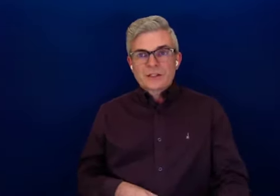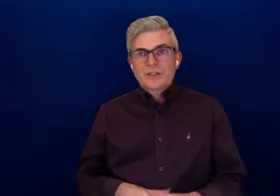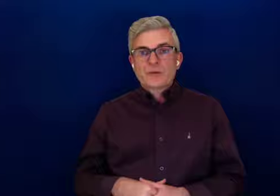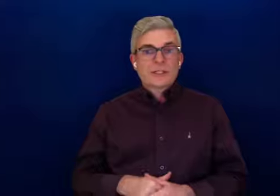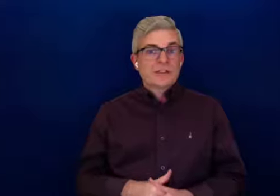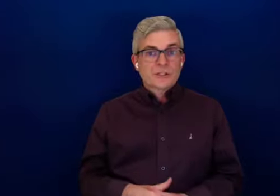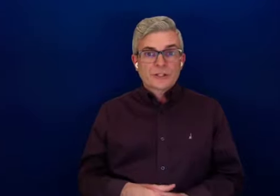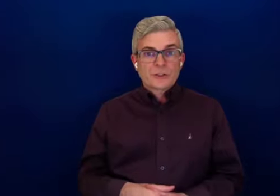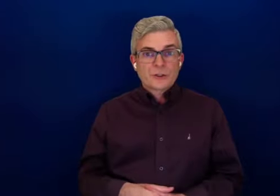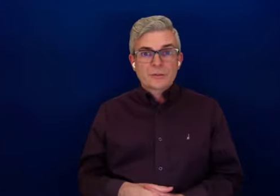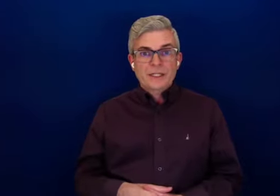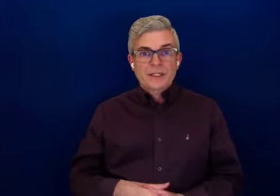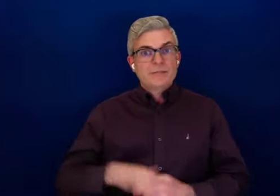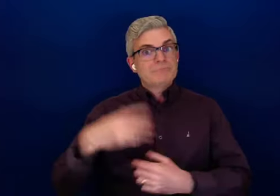A transition could be